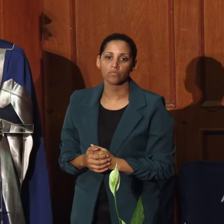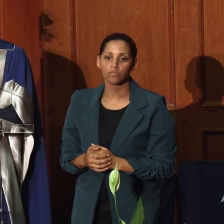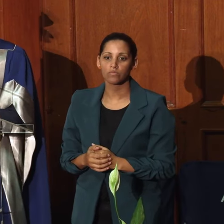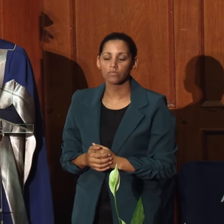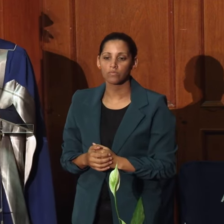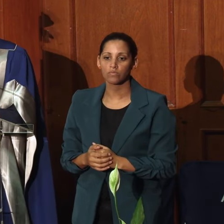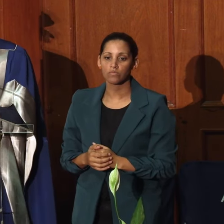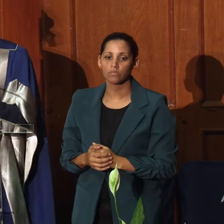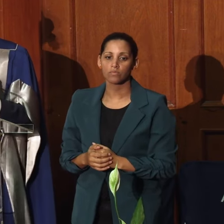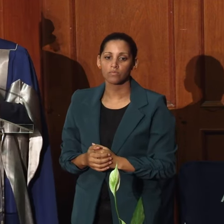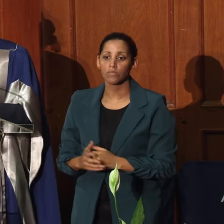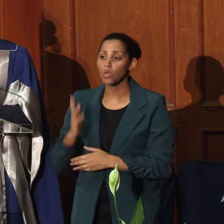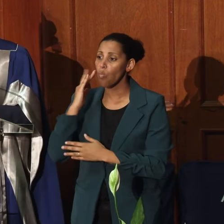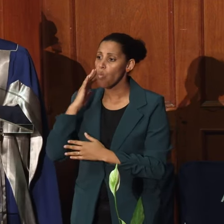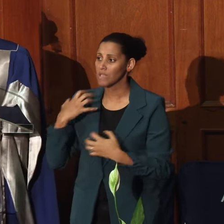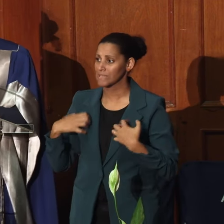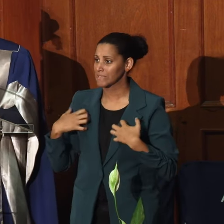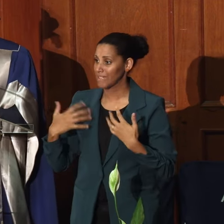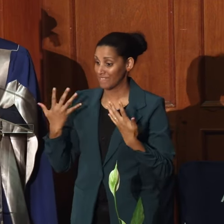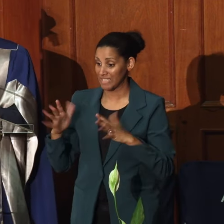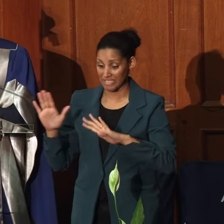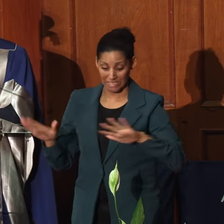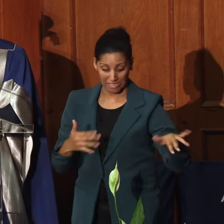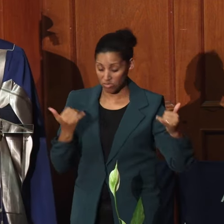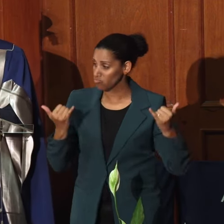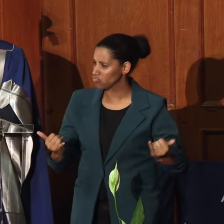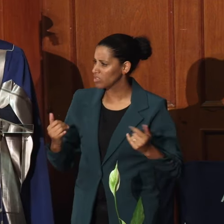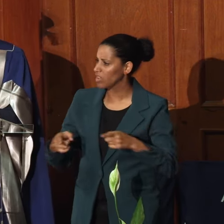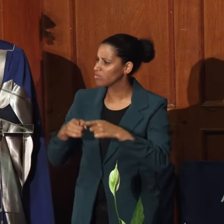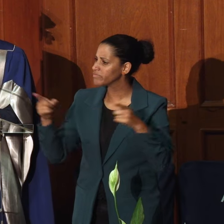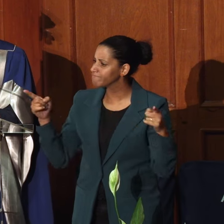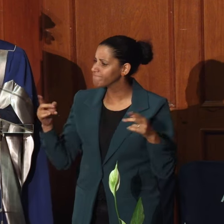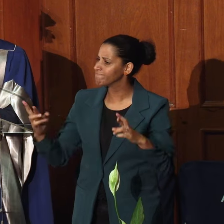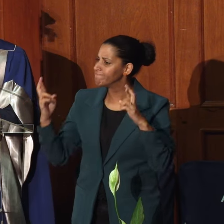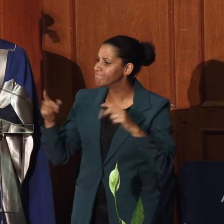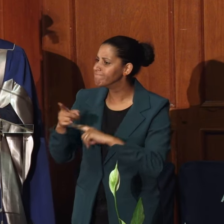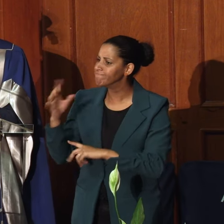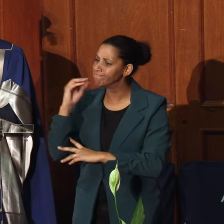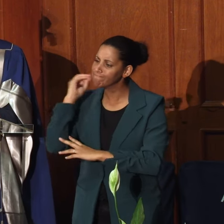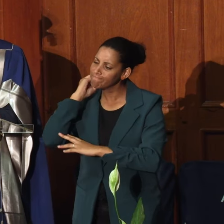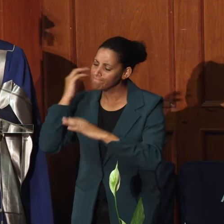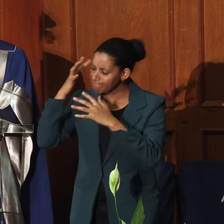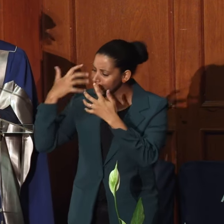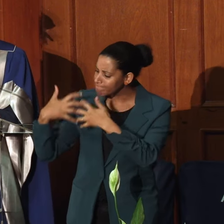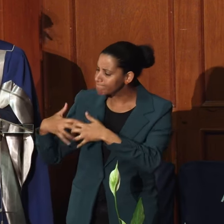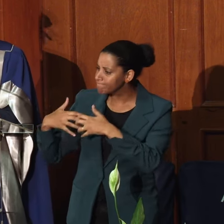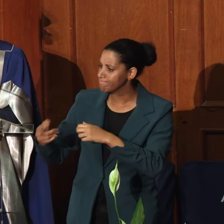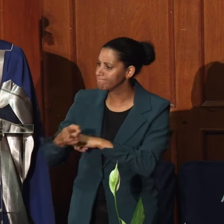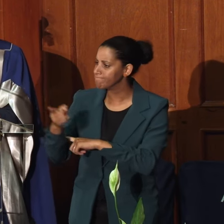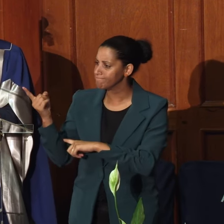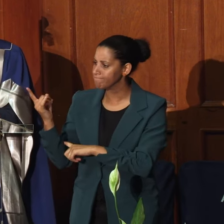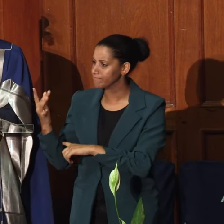After the excitement of today, I hope that you will think about what you are taking with you from